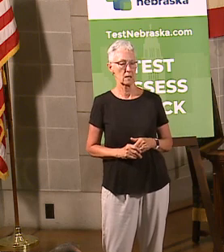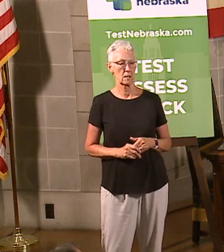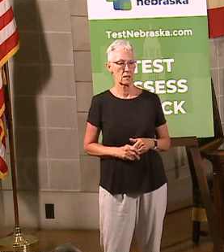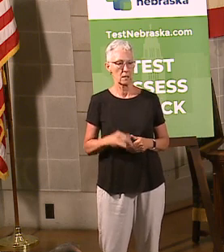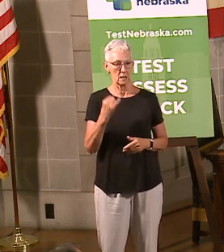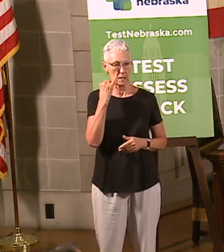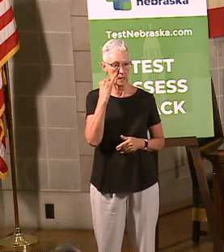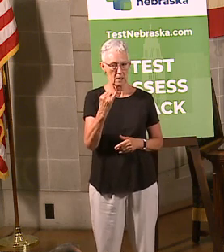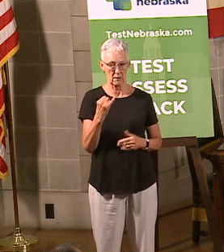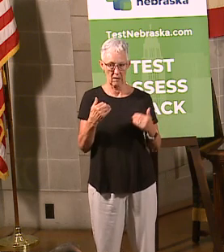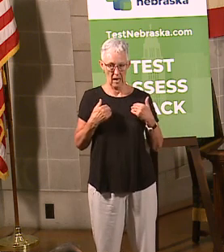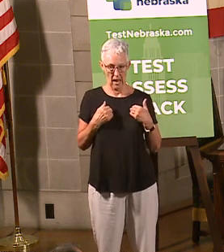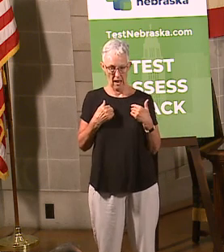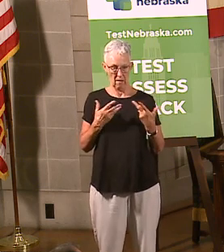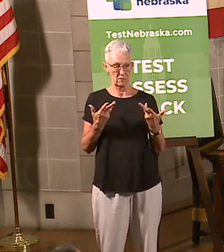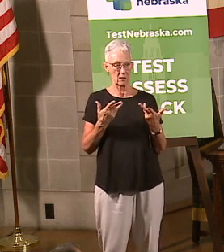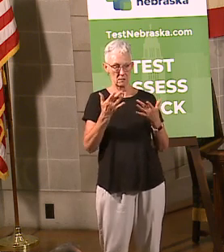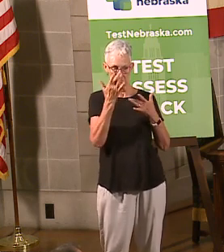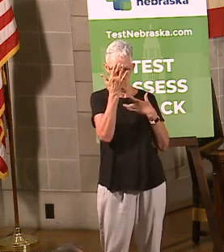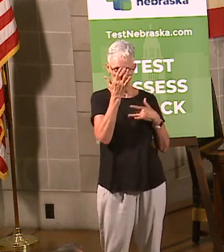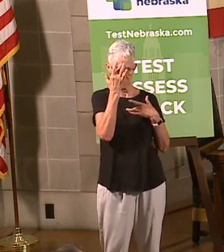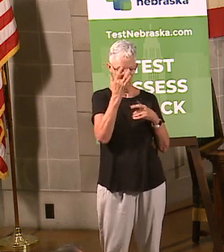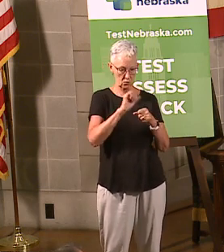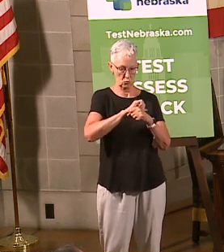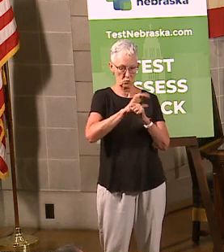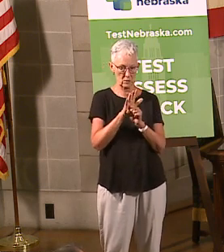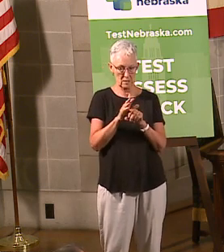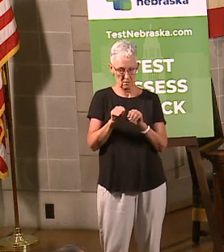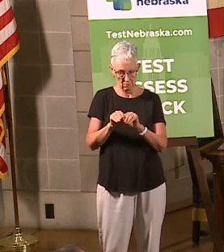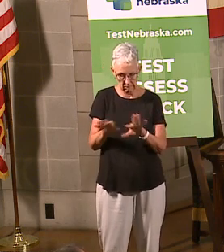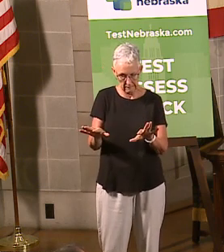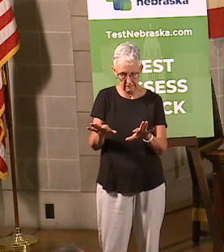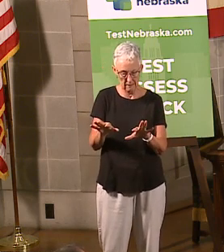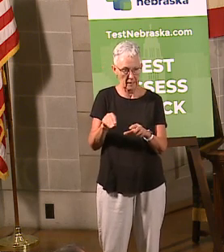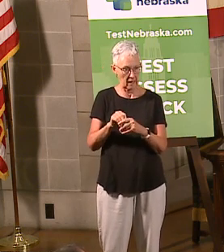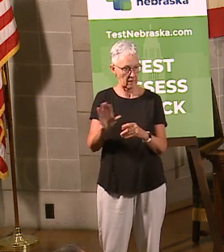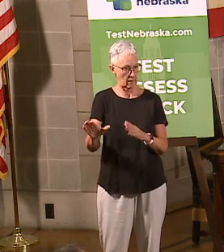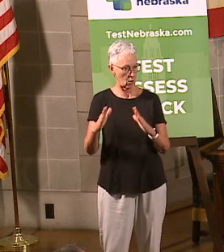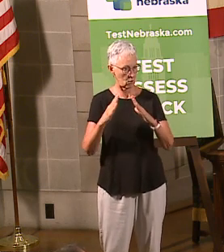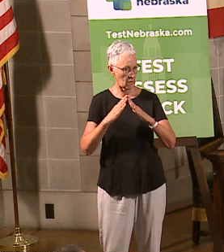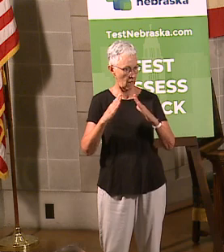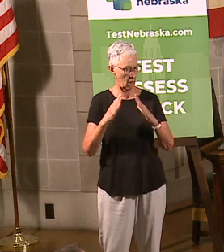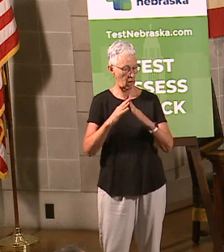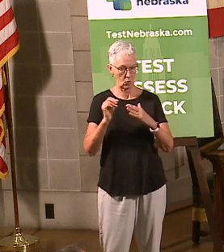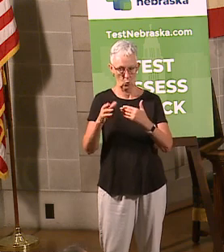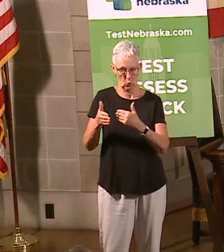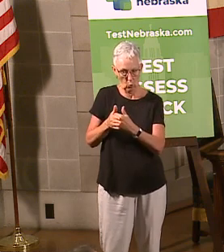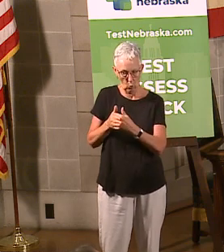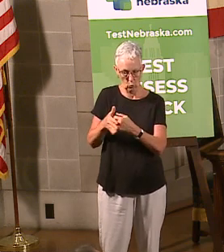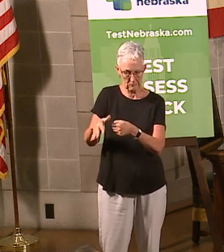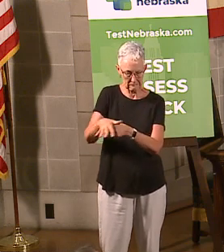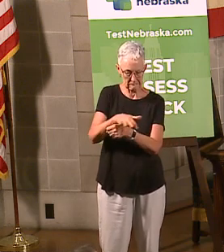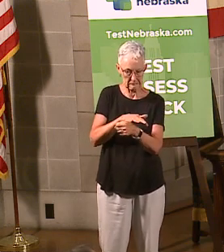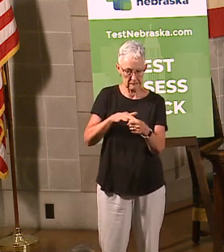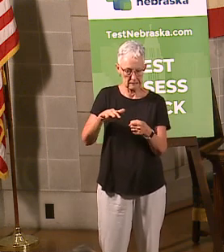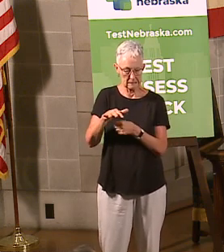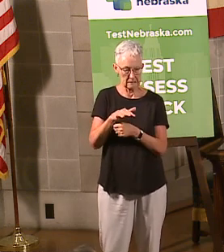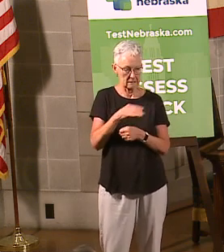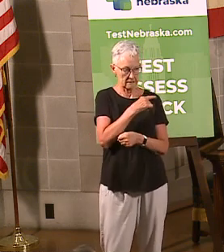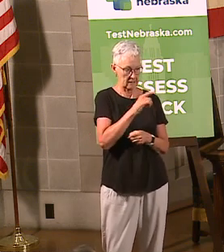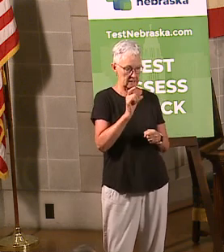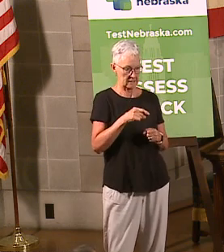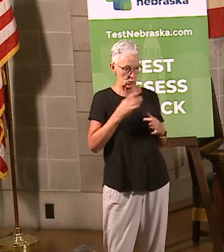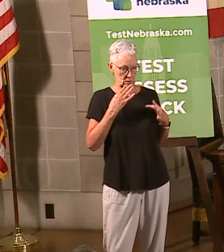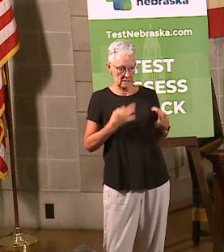a specific outbreak that's happening in their community or closely around it, they need to determine if really moving into that